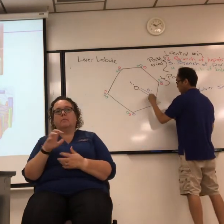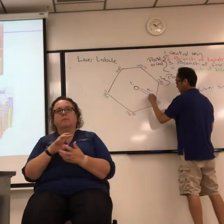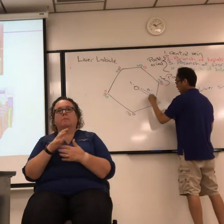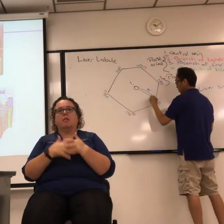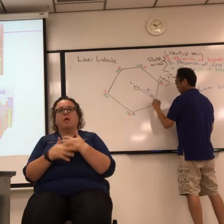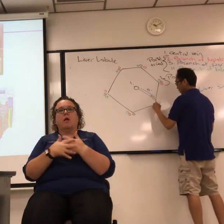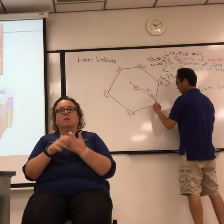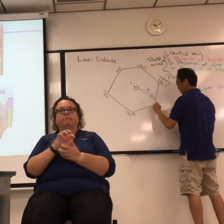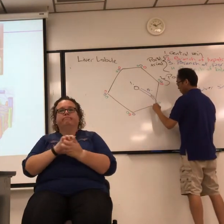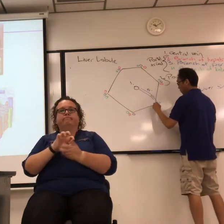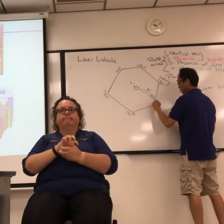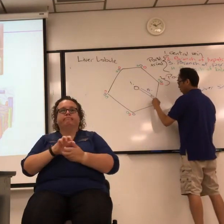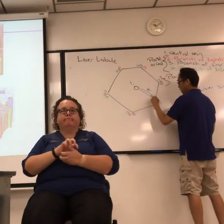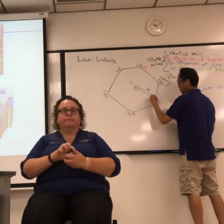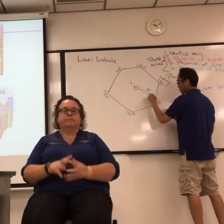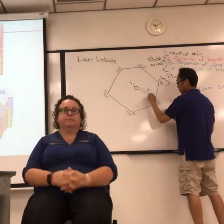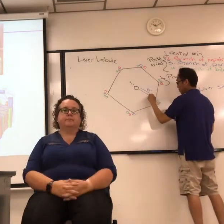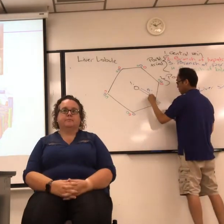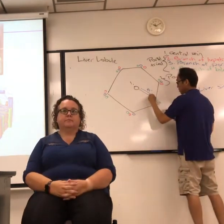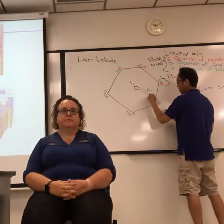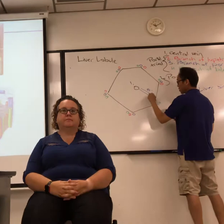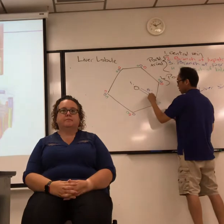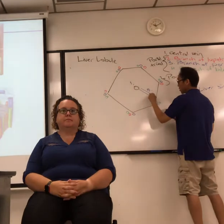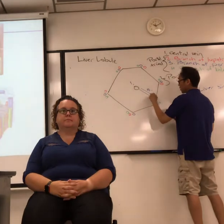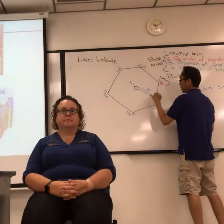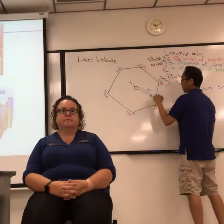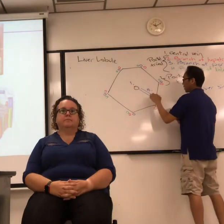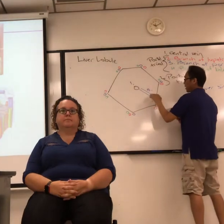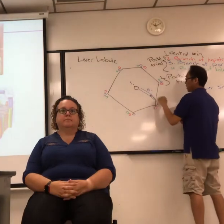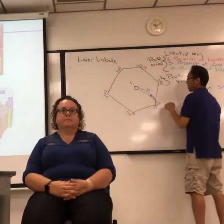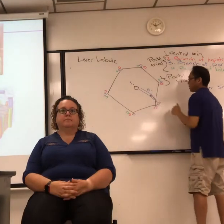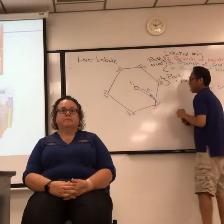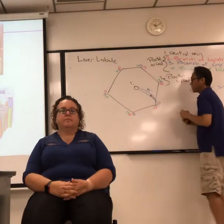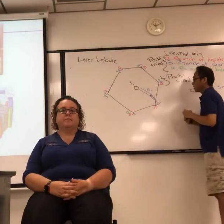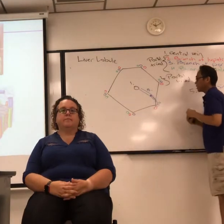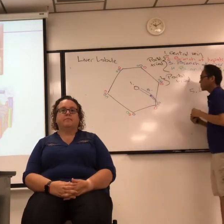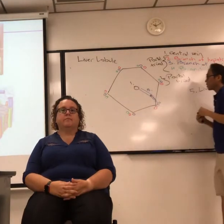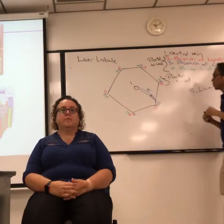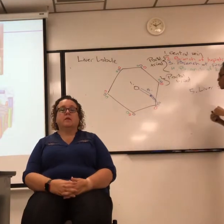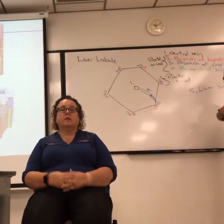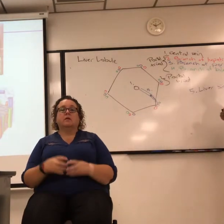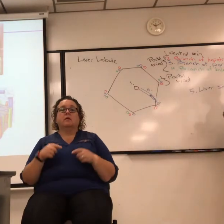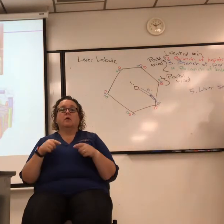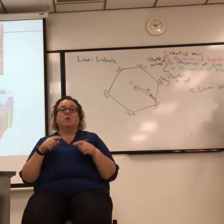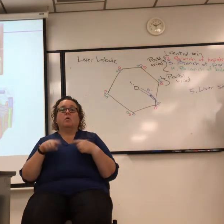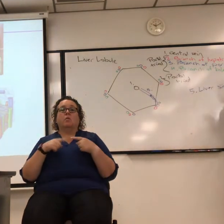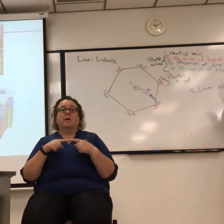is entering from both vessels. And as it does so,